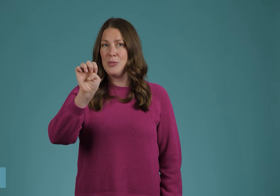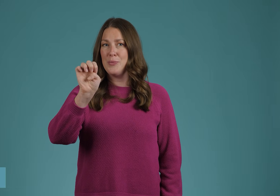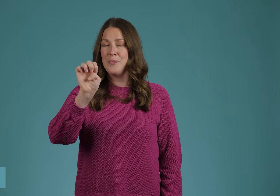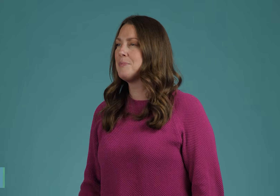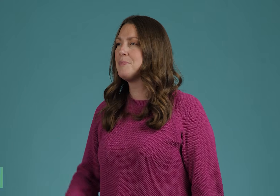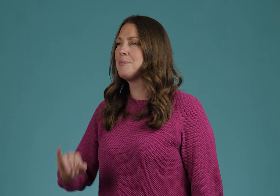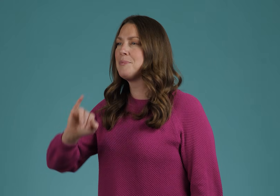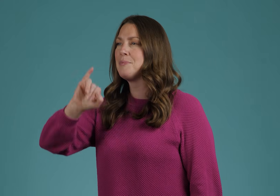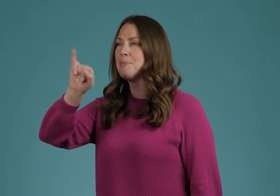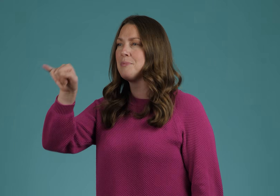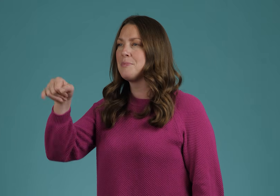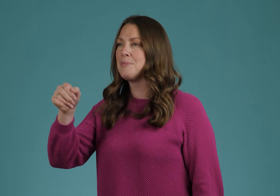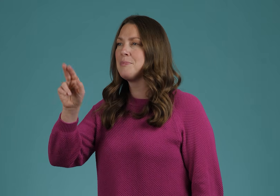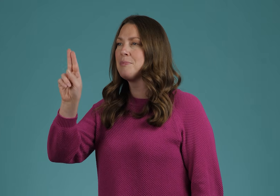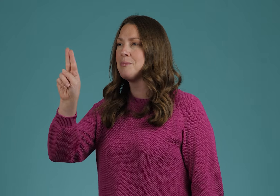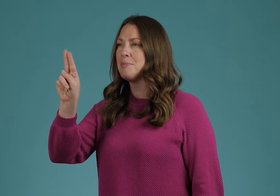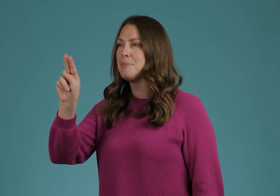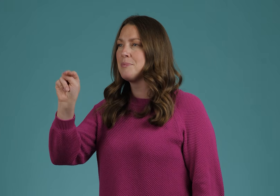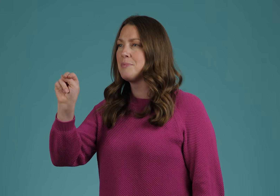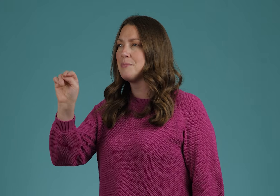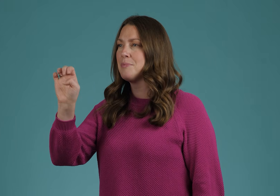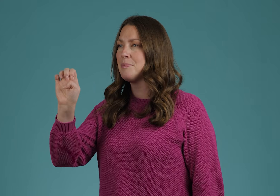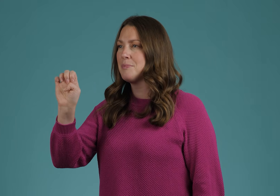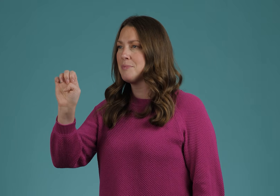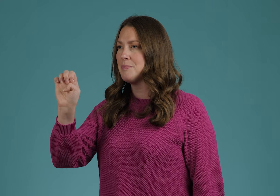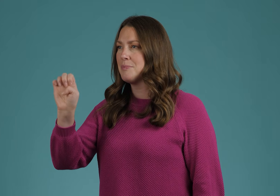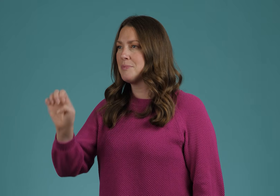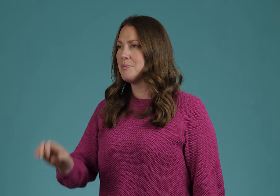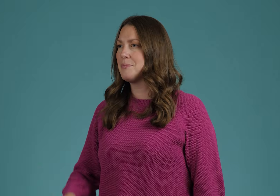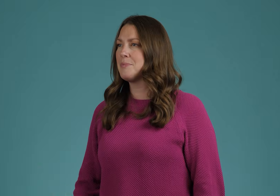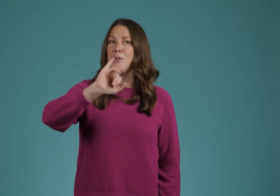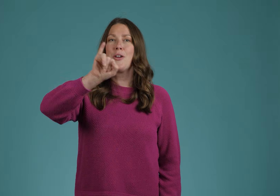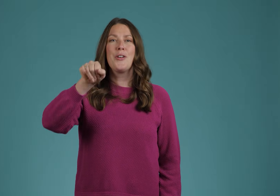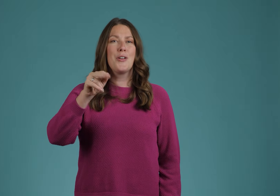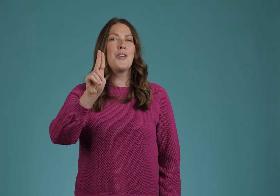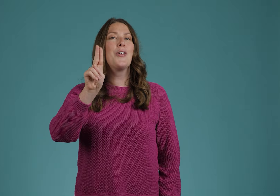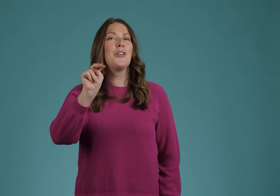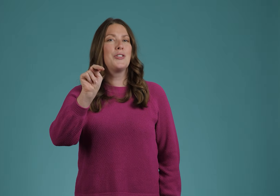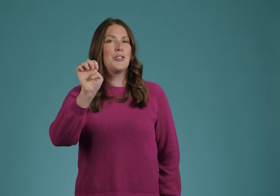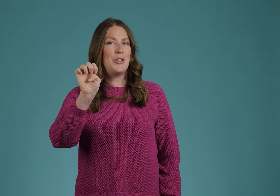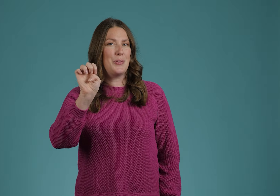June. You just spell J-U-N-E. June.